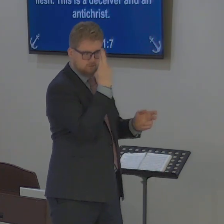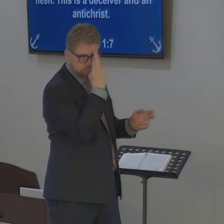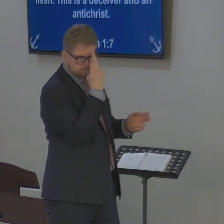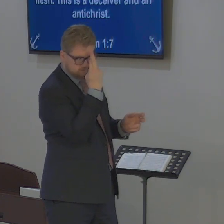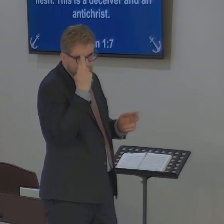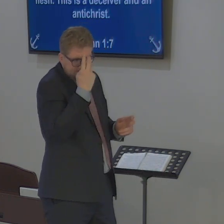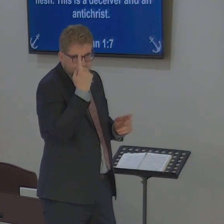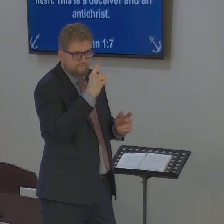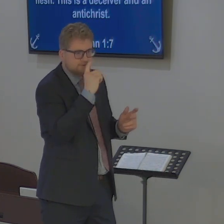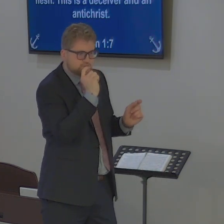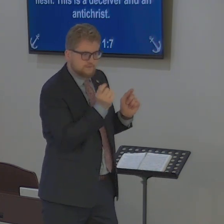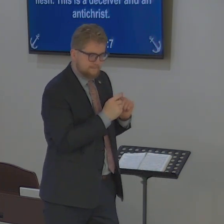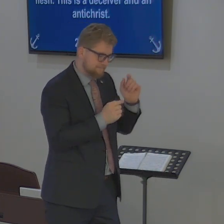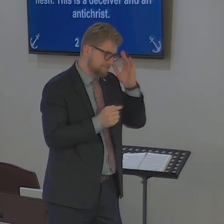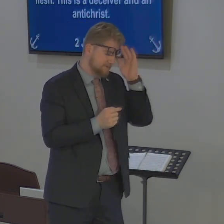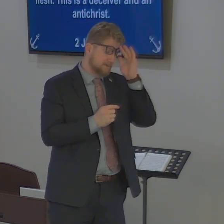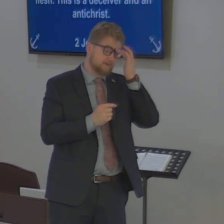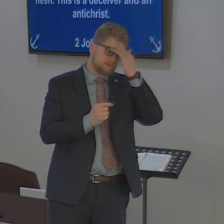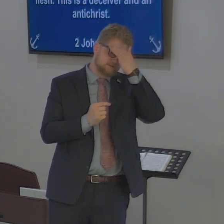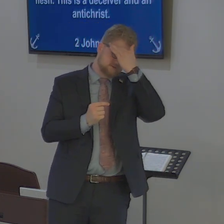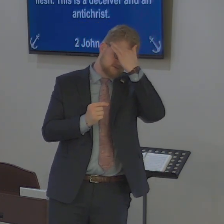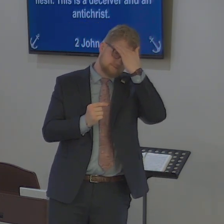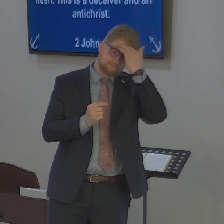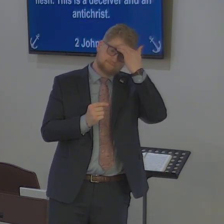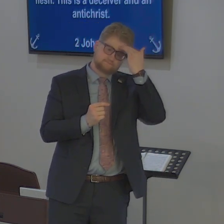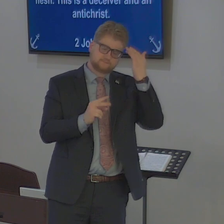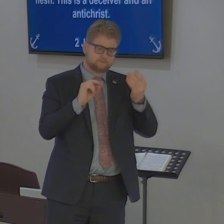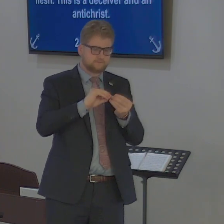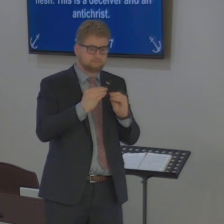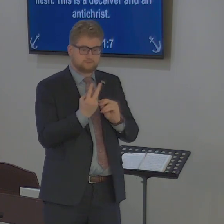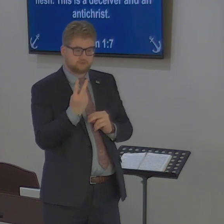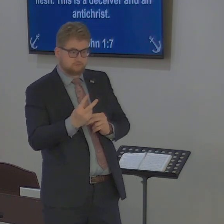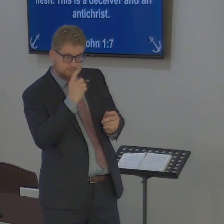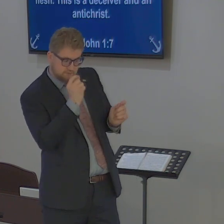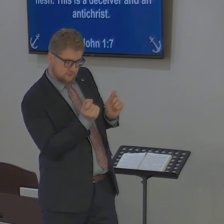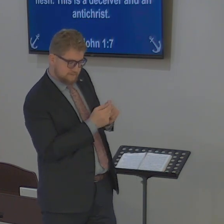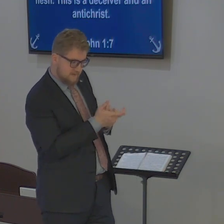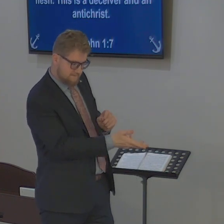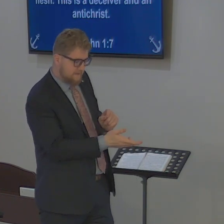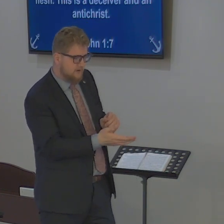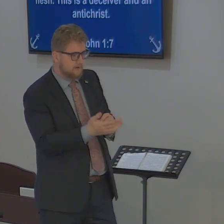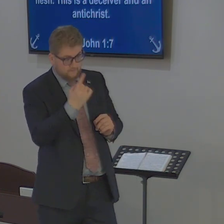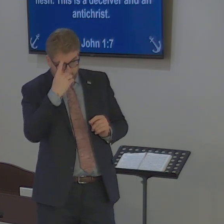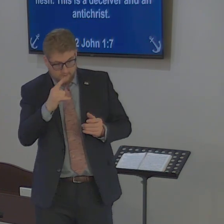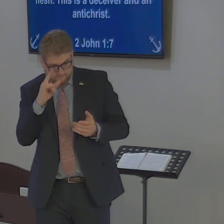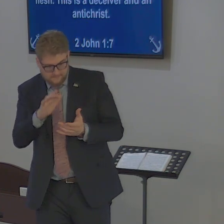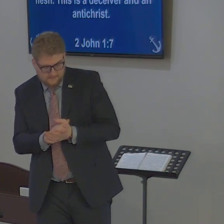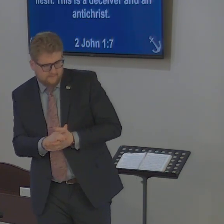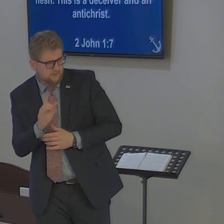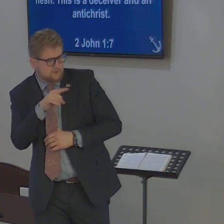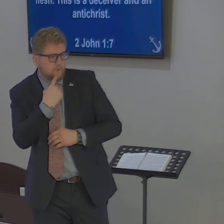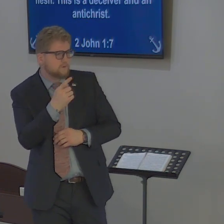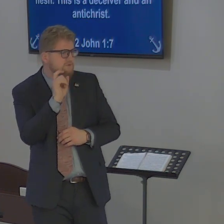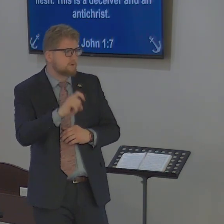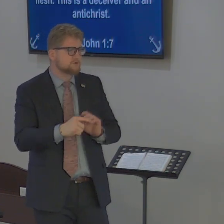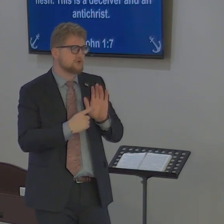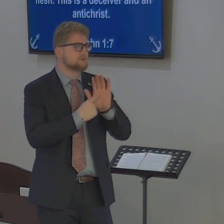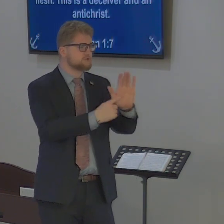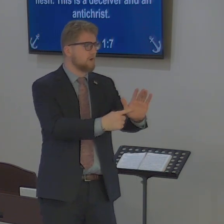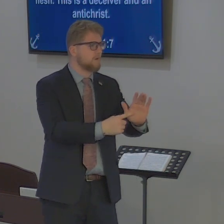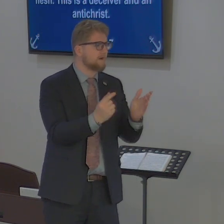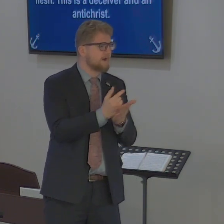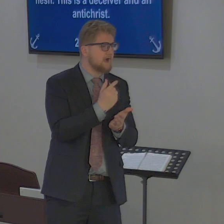number two, the deception is there to the believer, because who is supposed to be shining the light of the gospel into a dark world? Well, it's you and